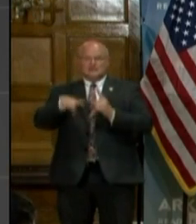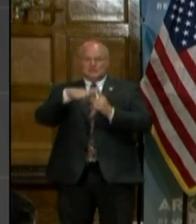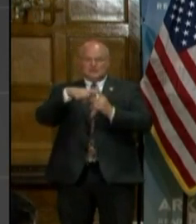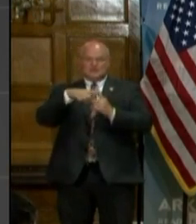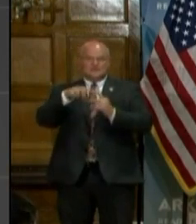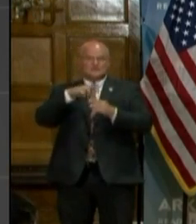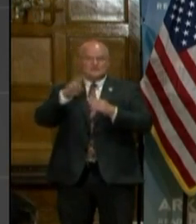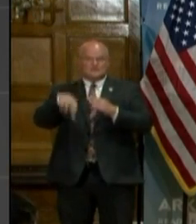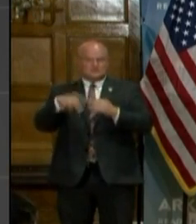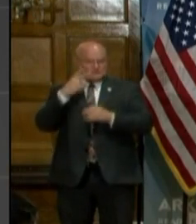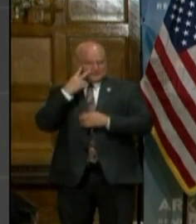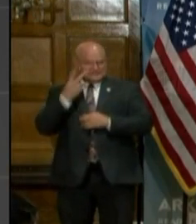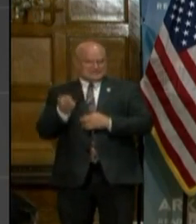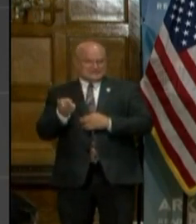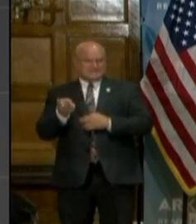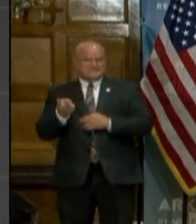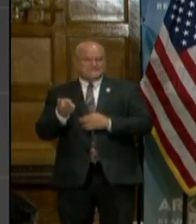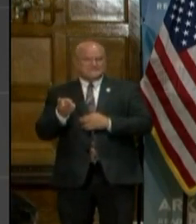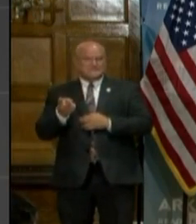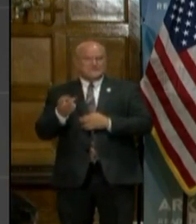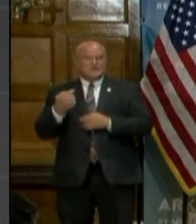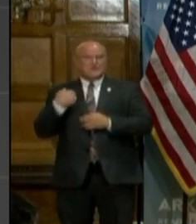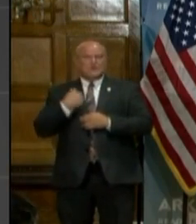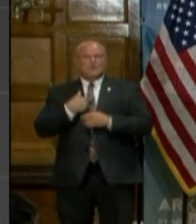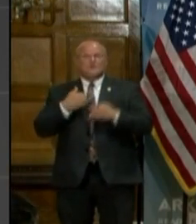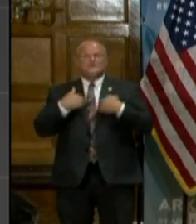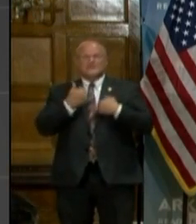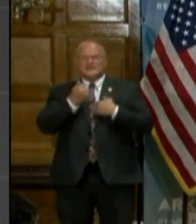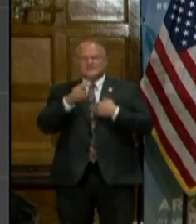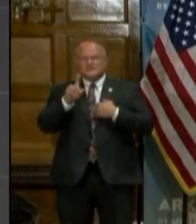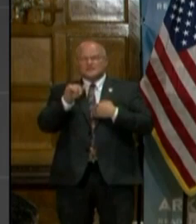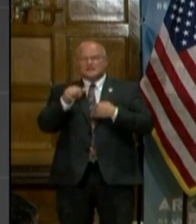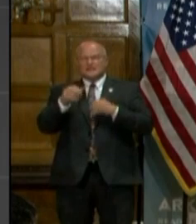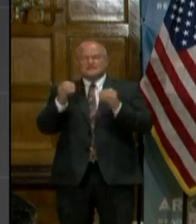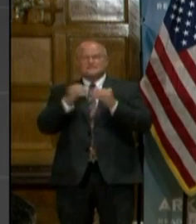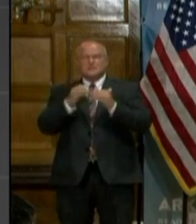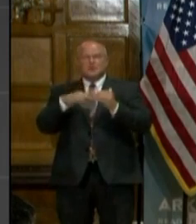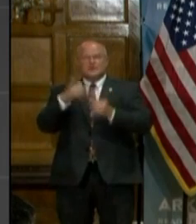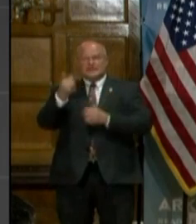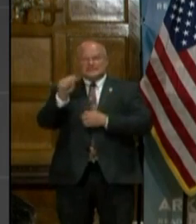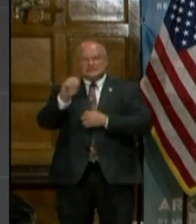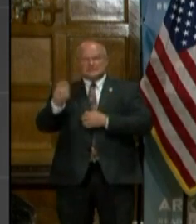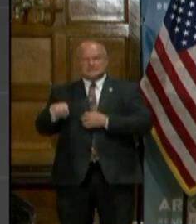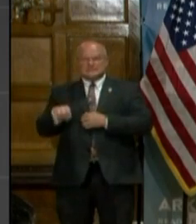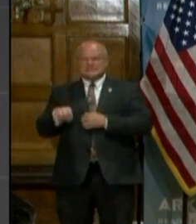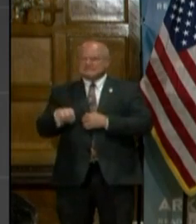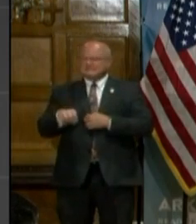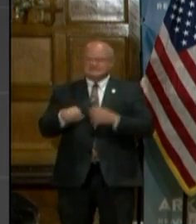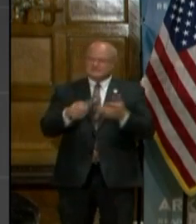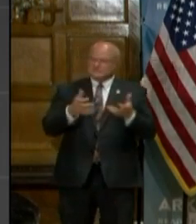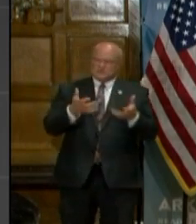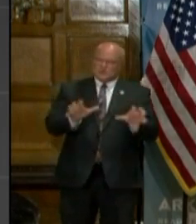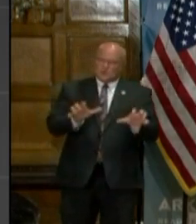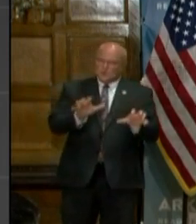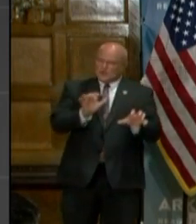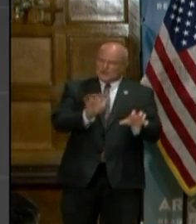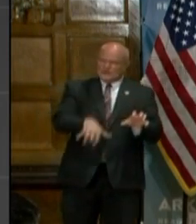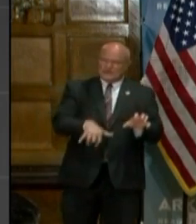positivity results, and you can see we've had a couple days above 10%, which is not where we want to be.